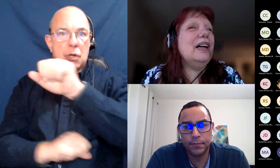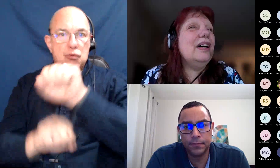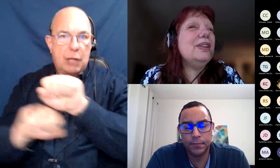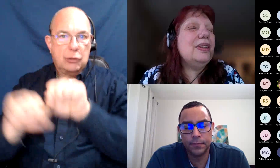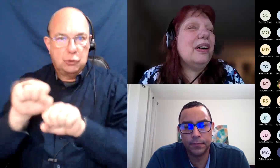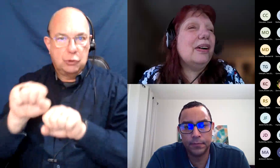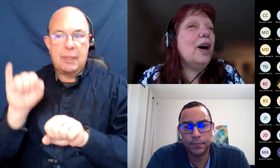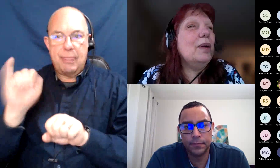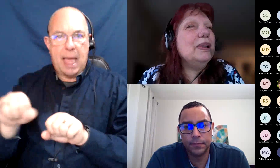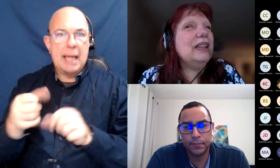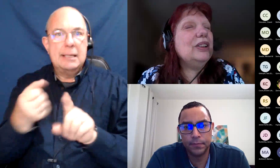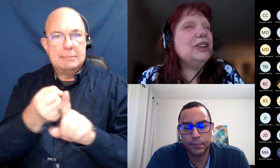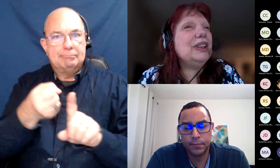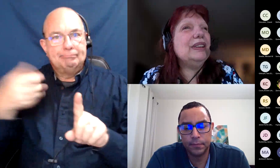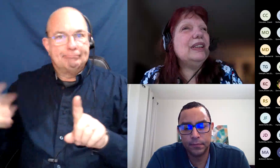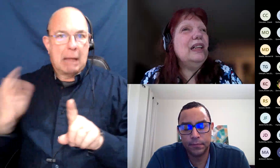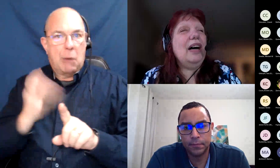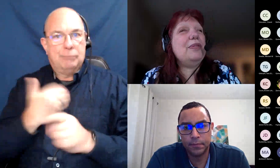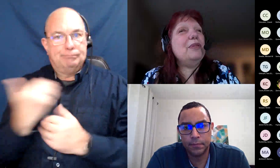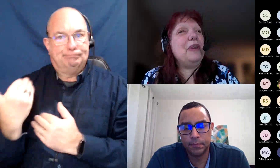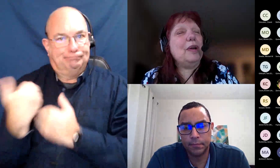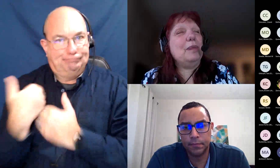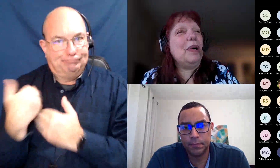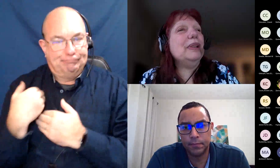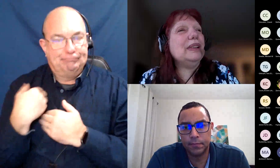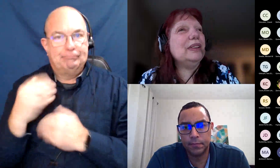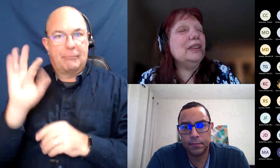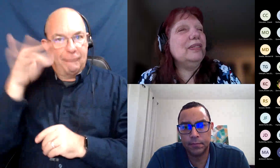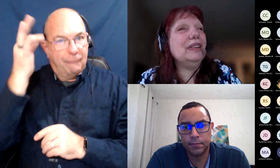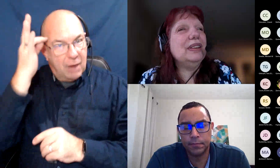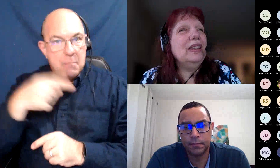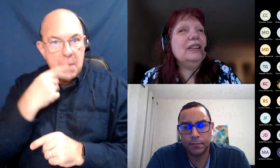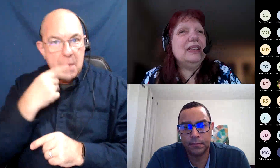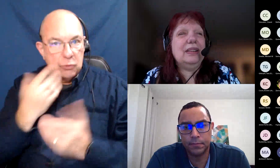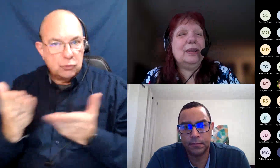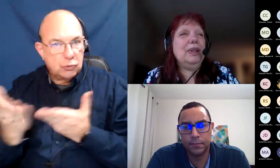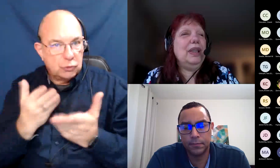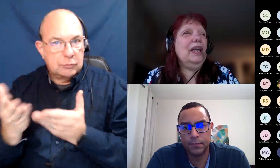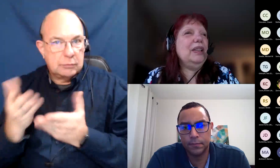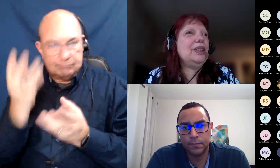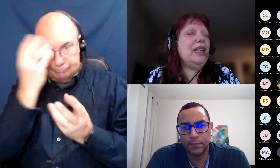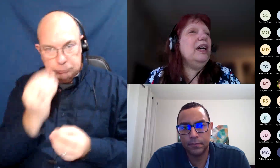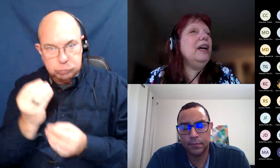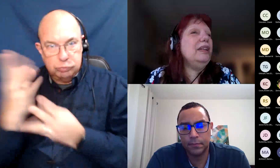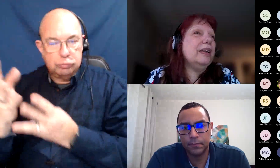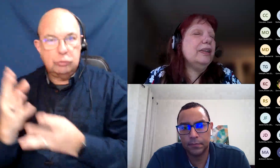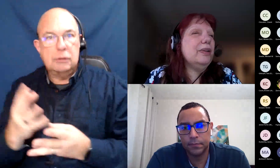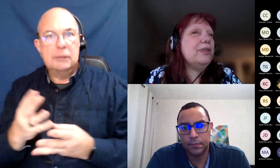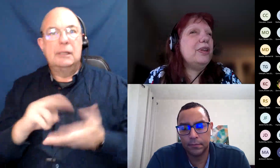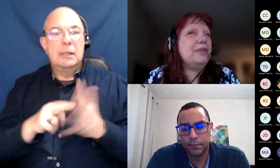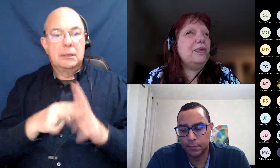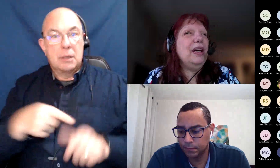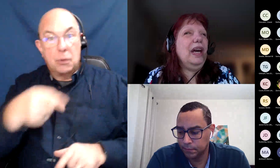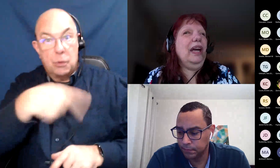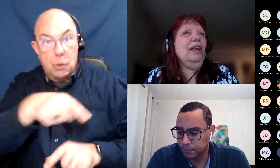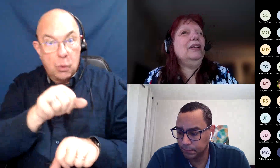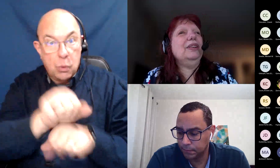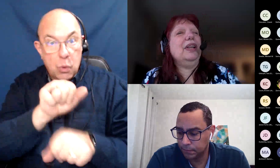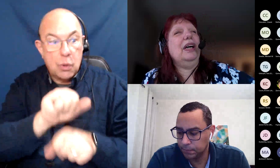expresses our obligations as a federal public service to create an